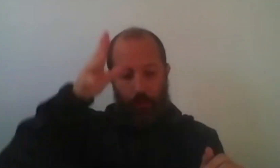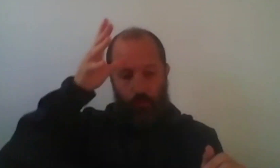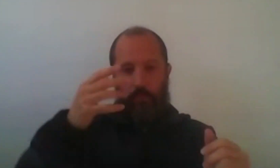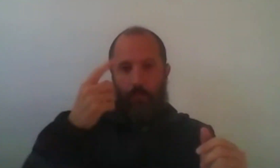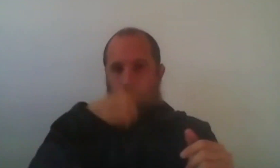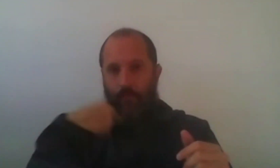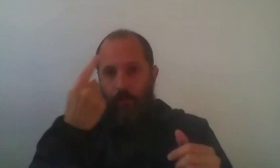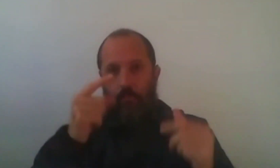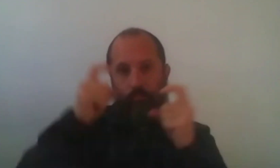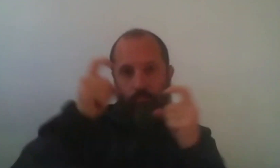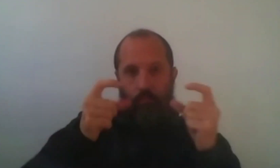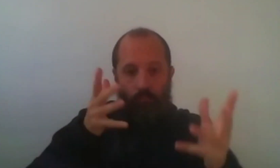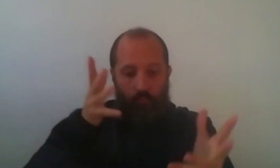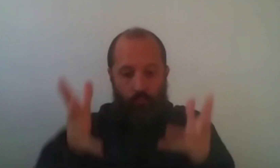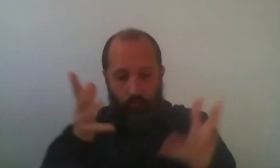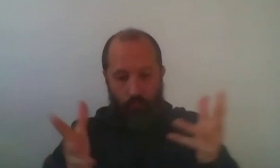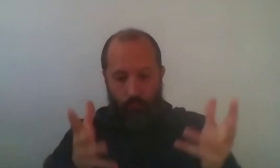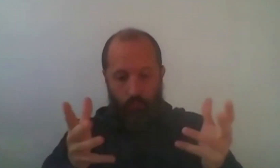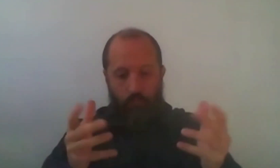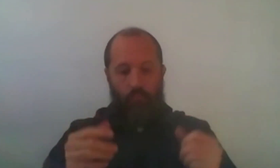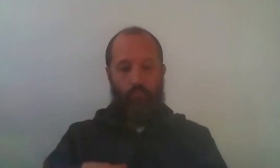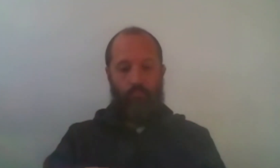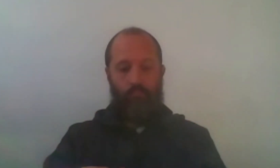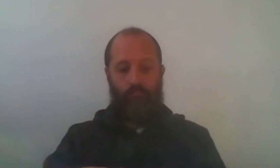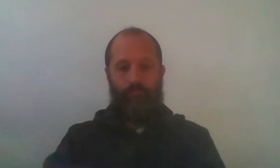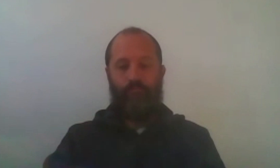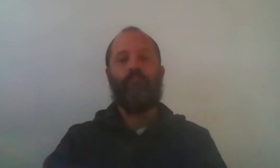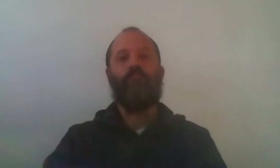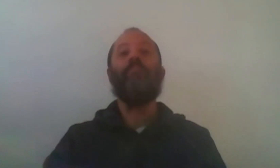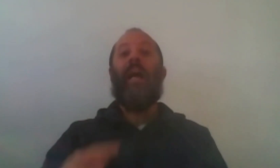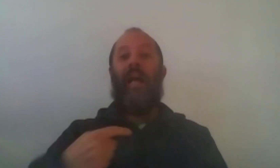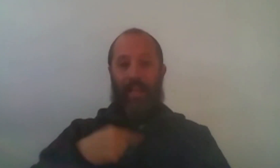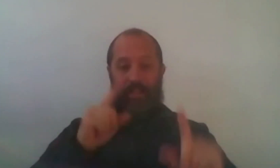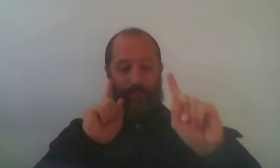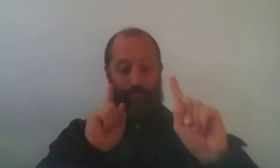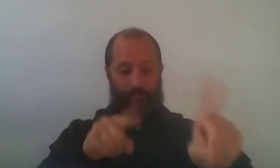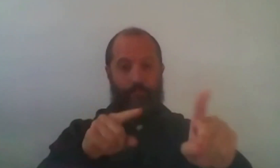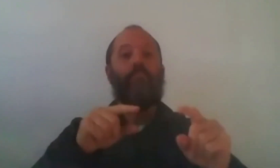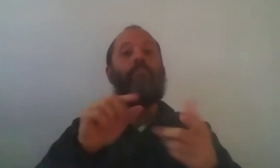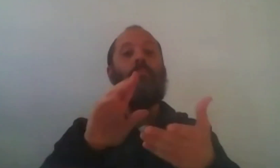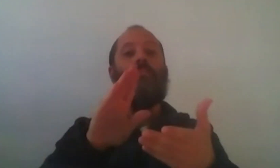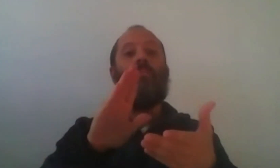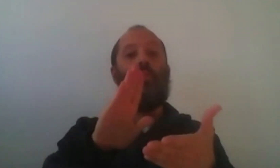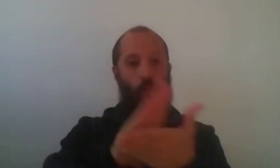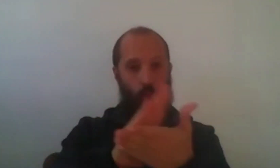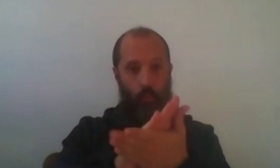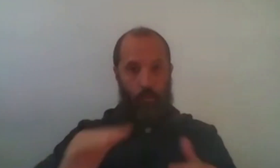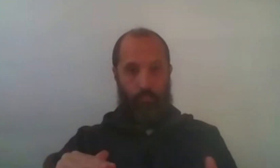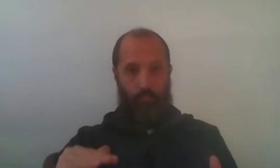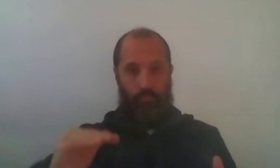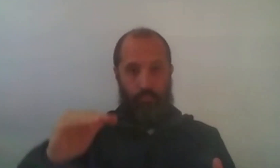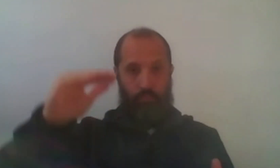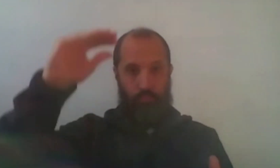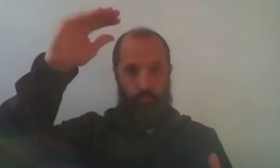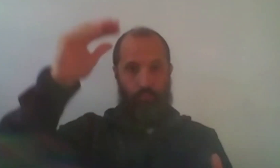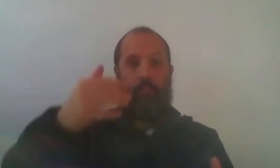So I attended elementary and high school, but these schools, huge